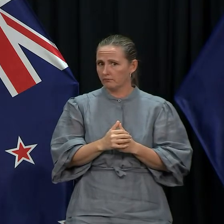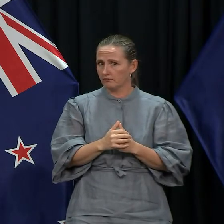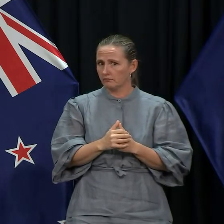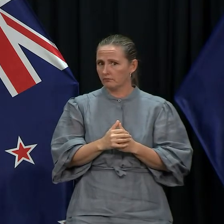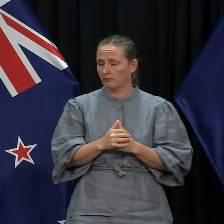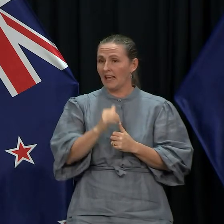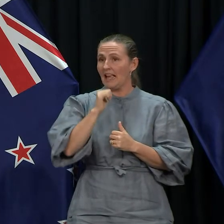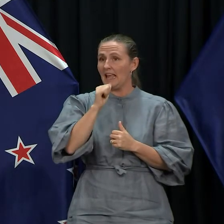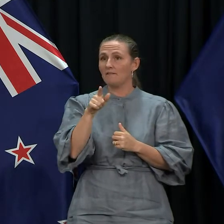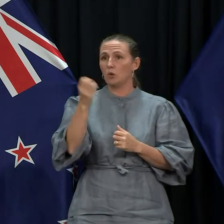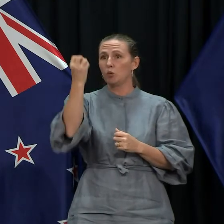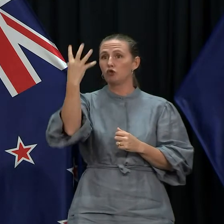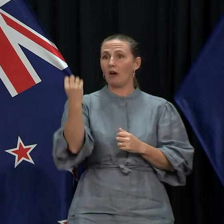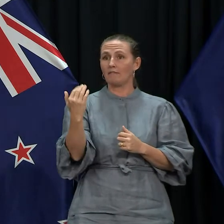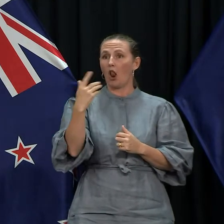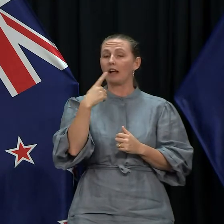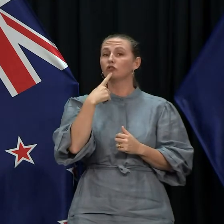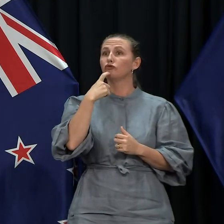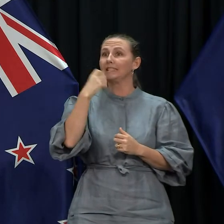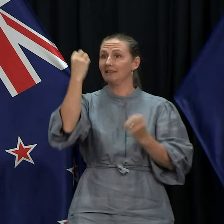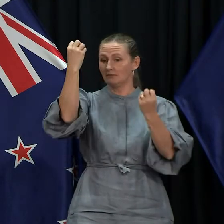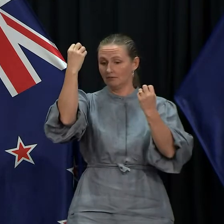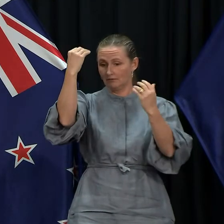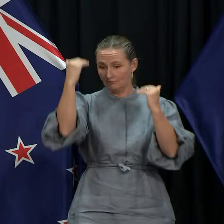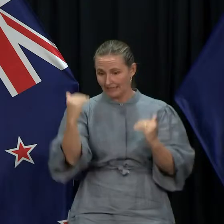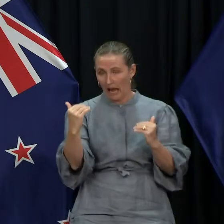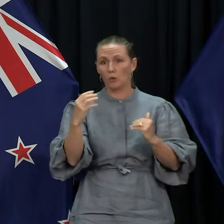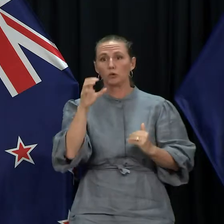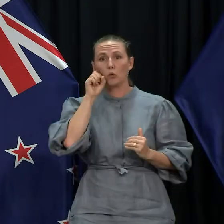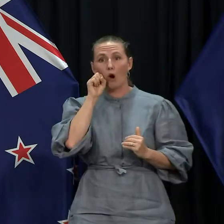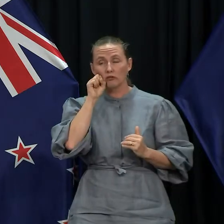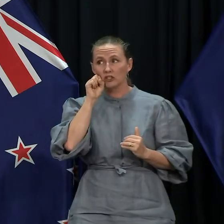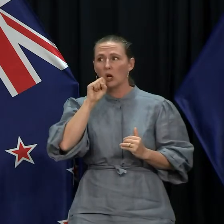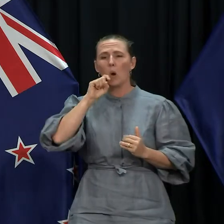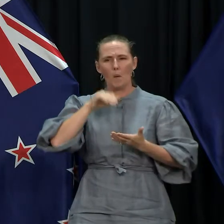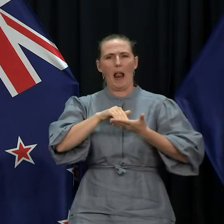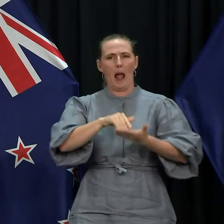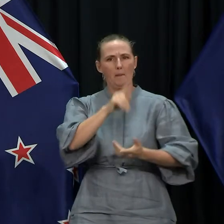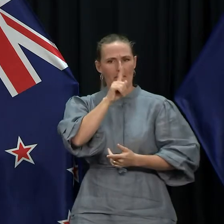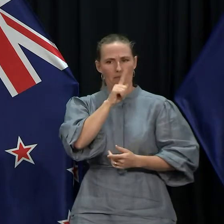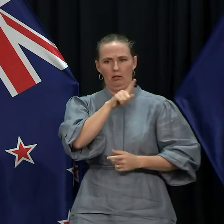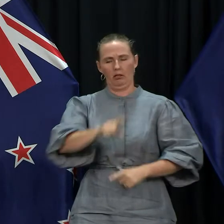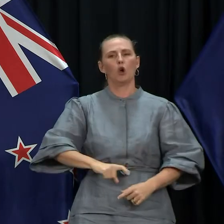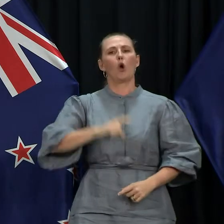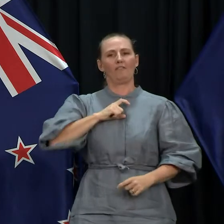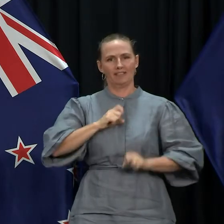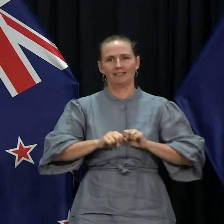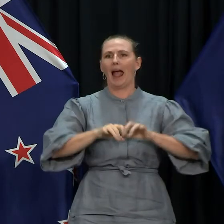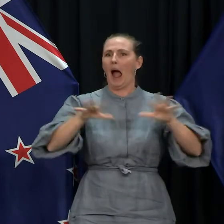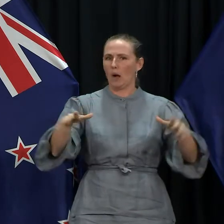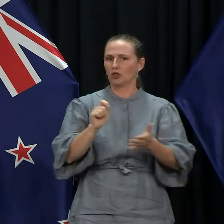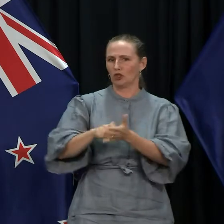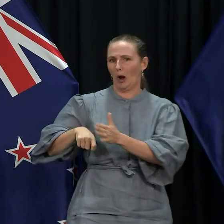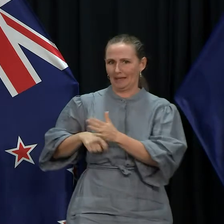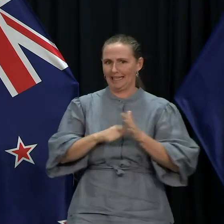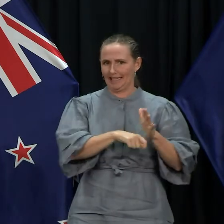Removing the red settings would do a lot to help that consumer confidence and consumer spending. Yeah, well, interestingly,